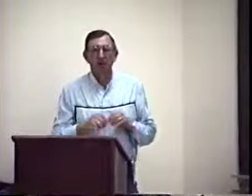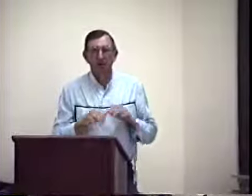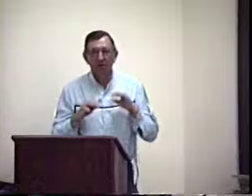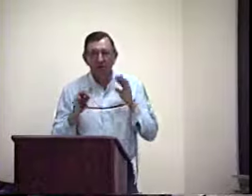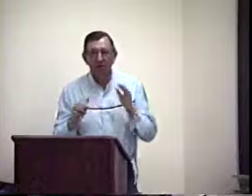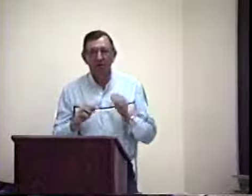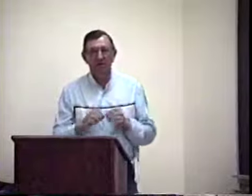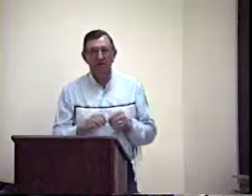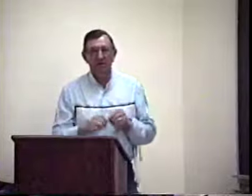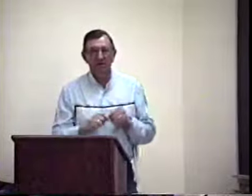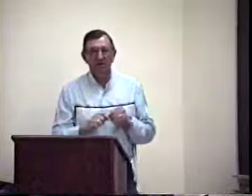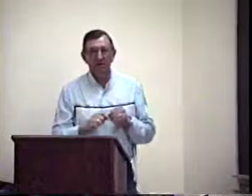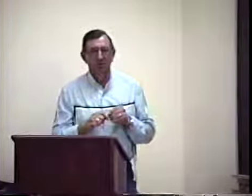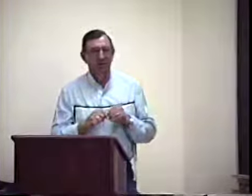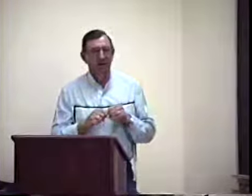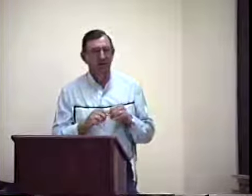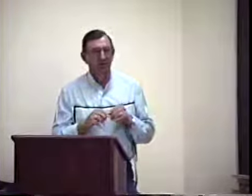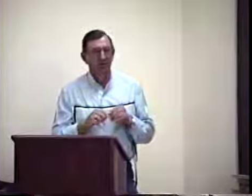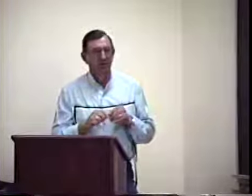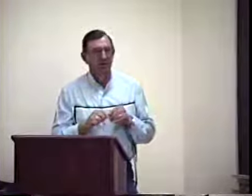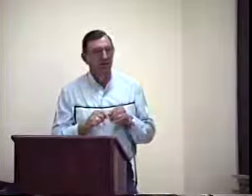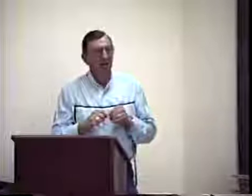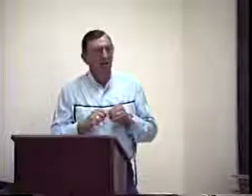carry on a conversation with our sign language.